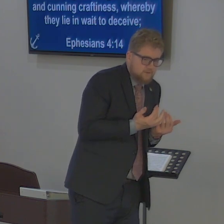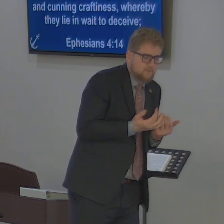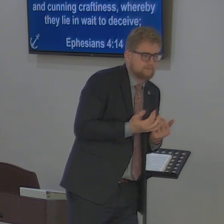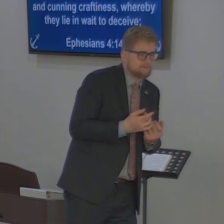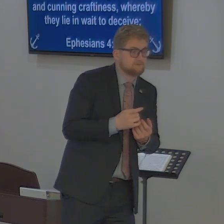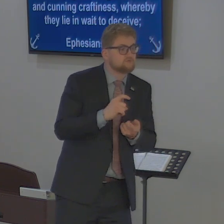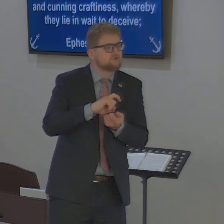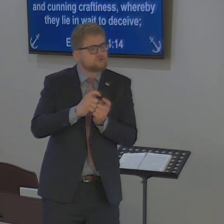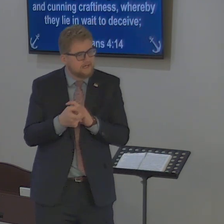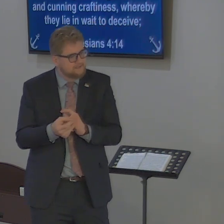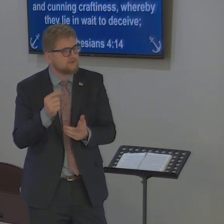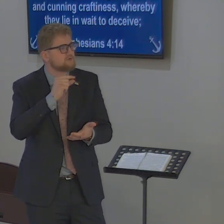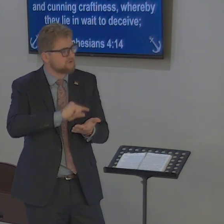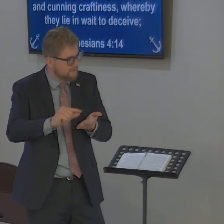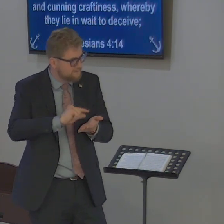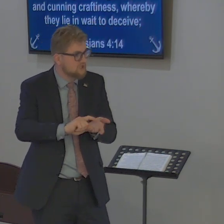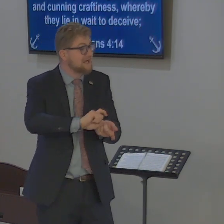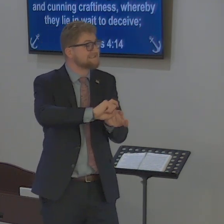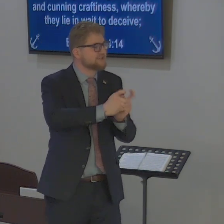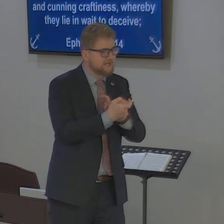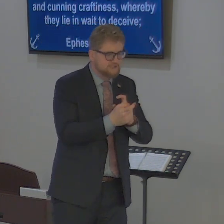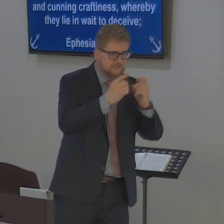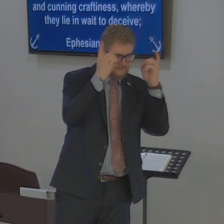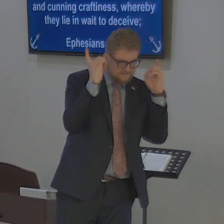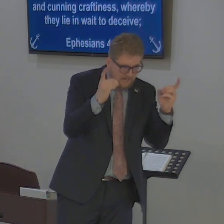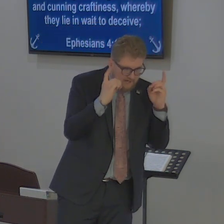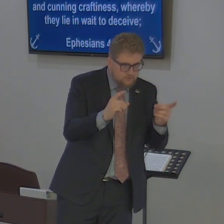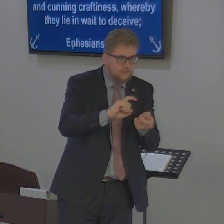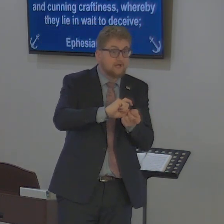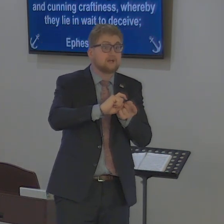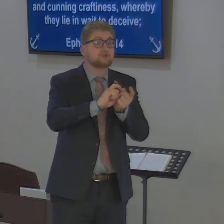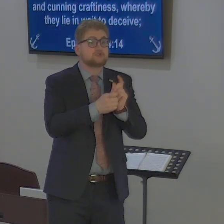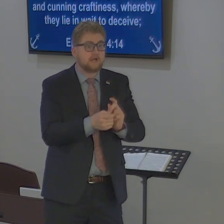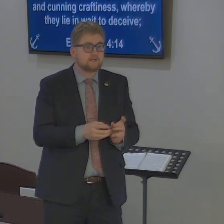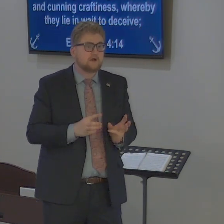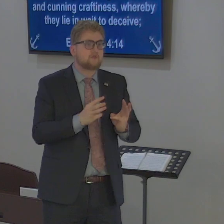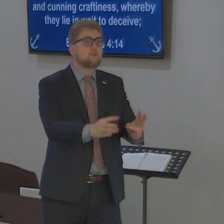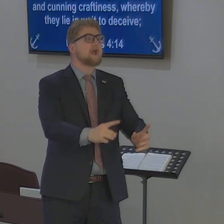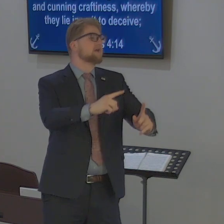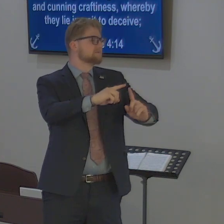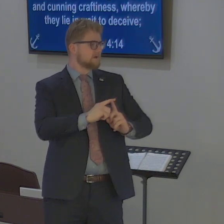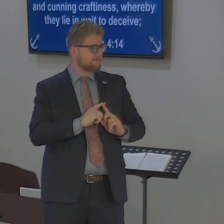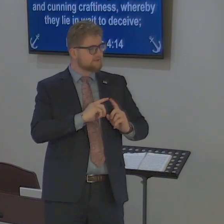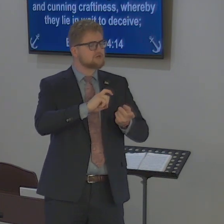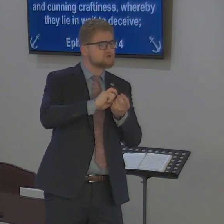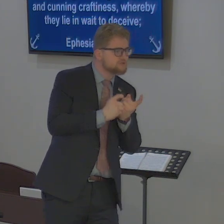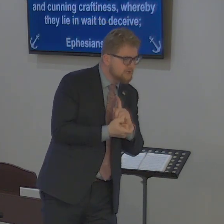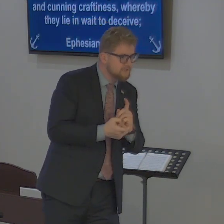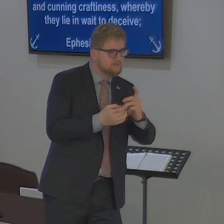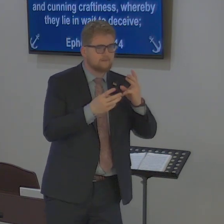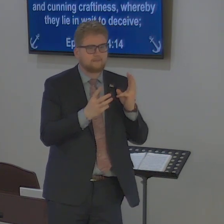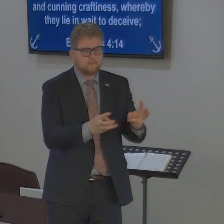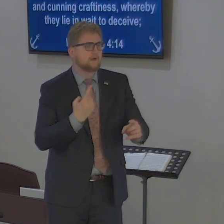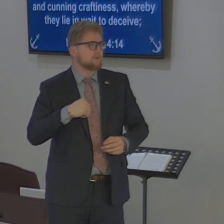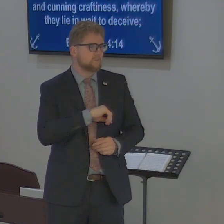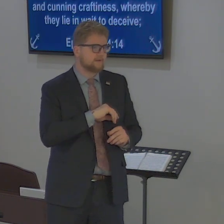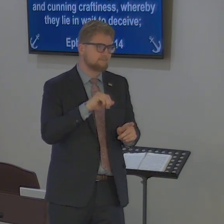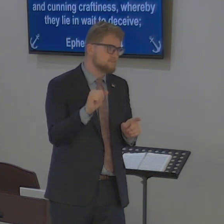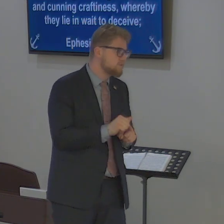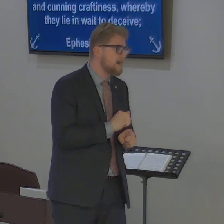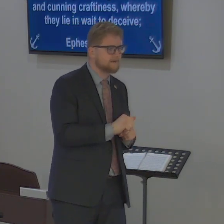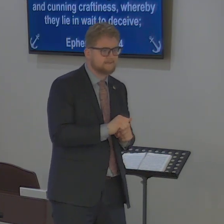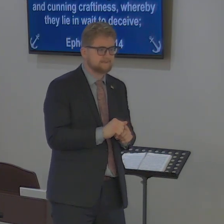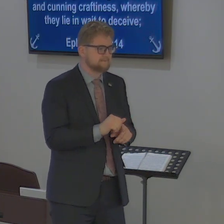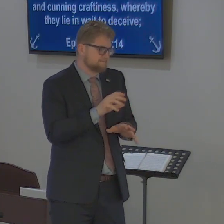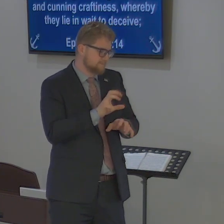Changing scripture, changing doctrine, changing the way of salvation, changing the way we practice in church, what